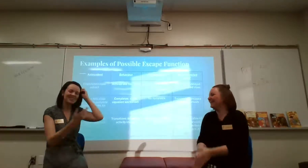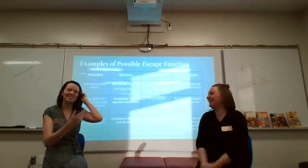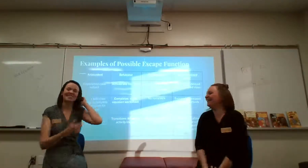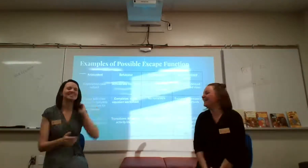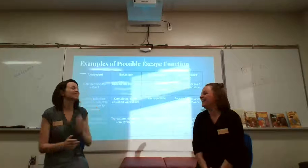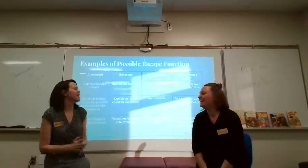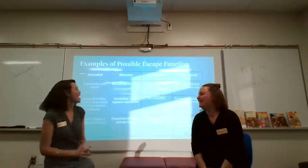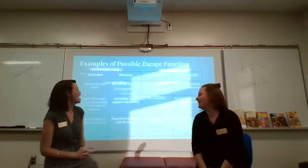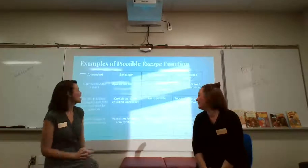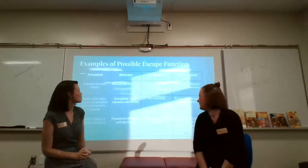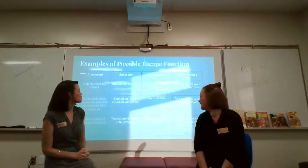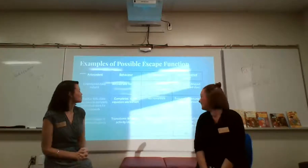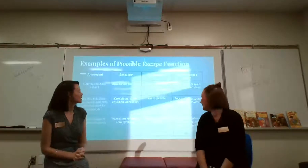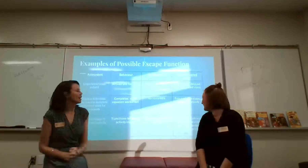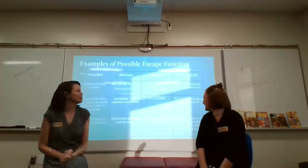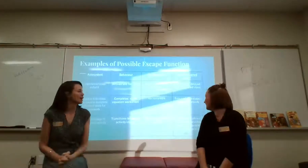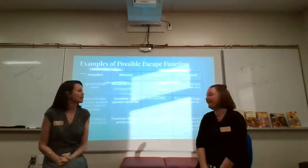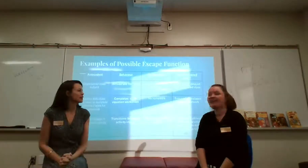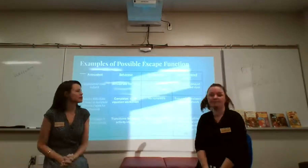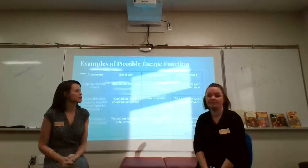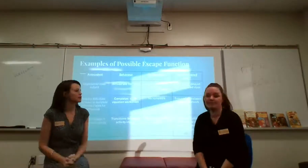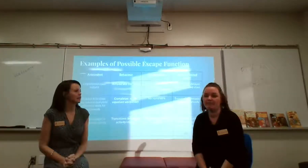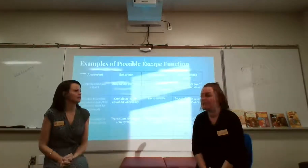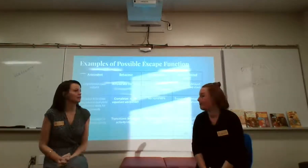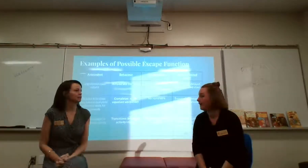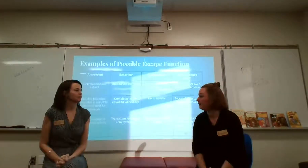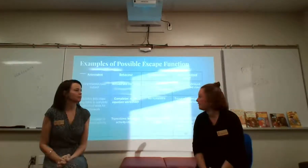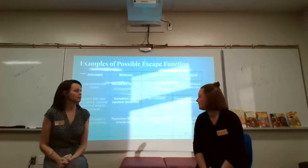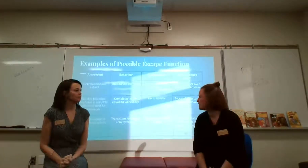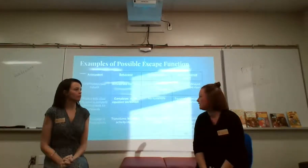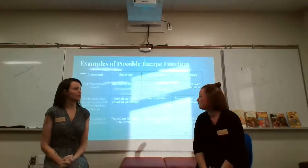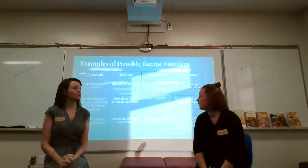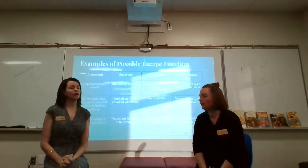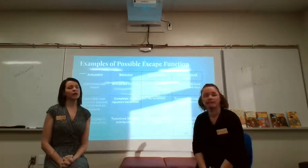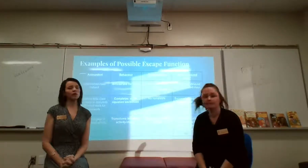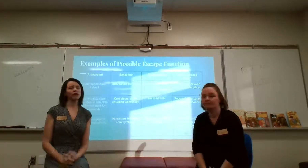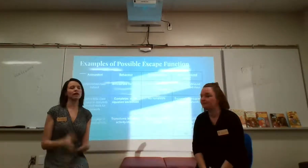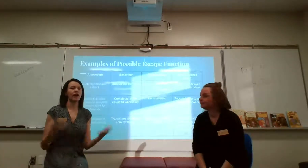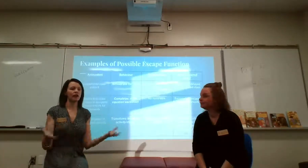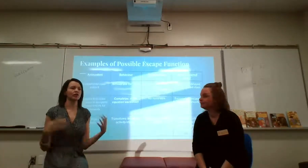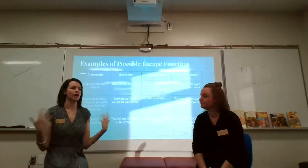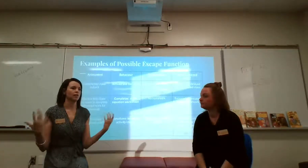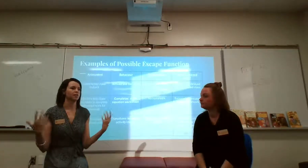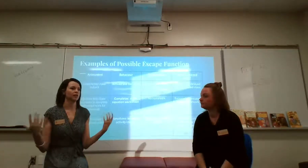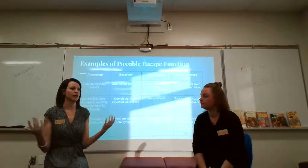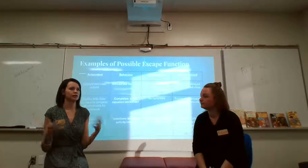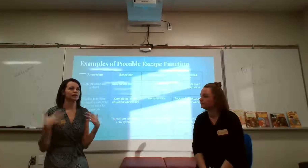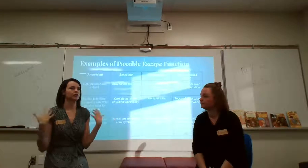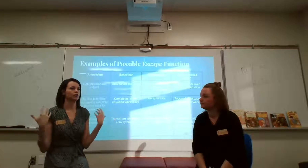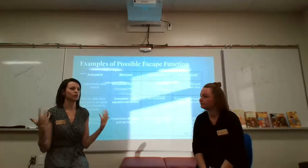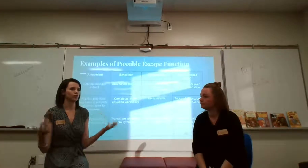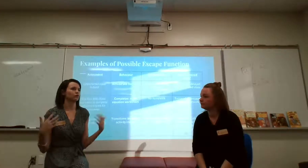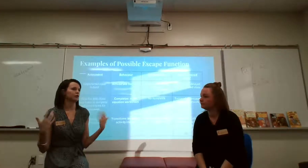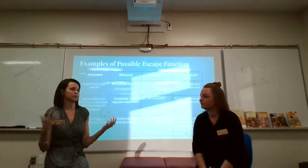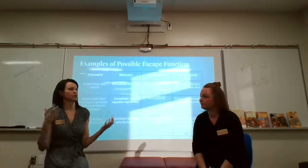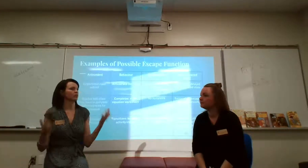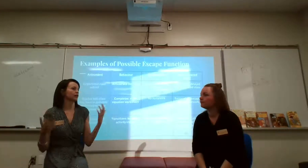thinking. Yeah. Anything else about escape? No, I think that's it. So we have, as you know, neurotypical or